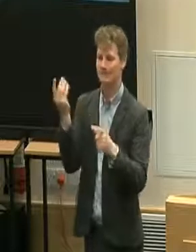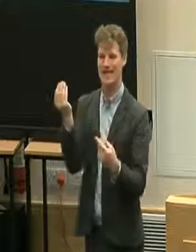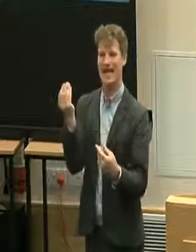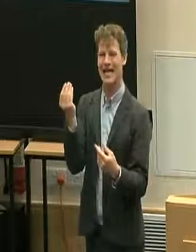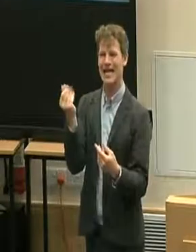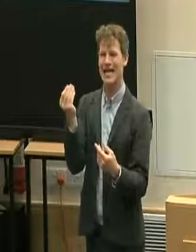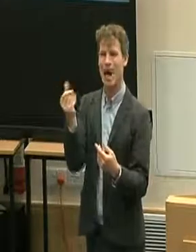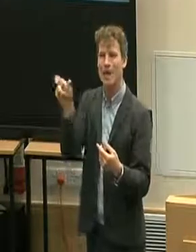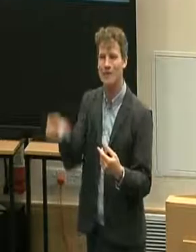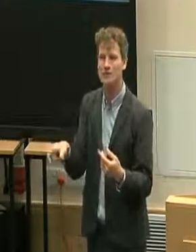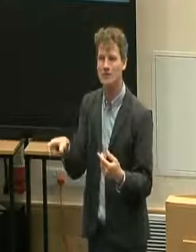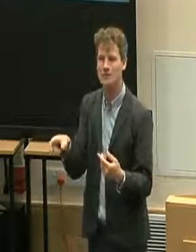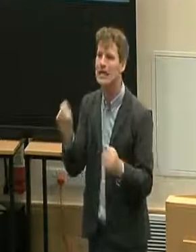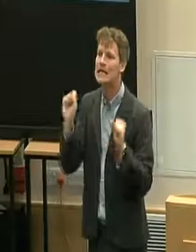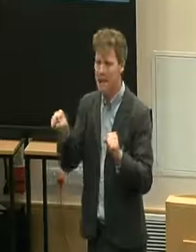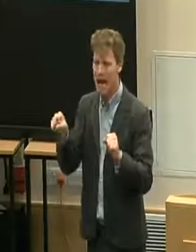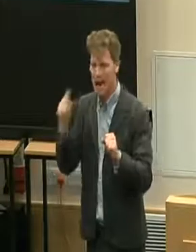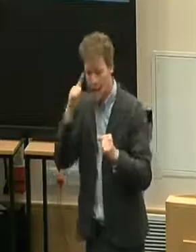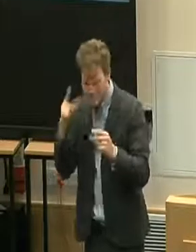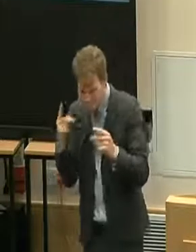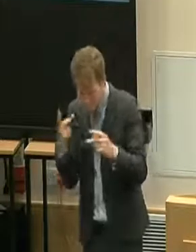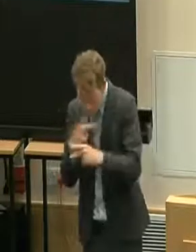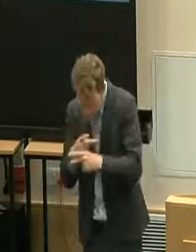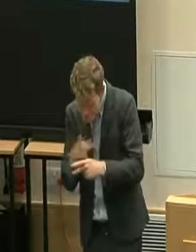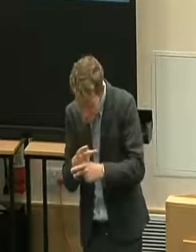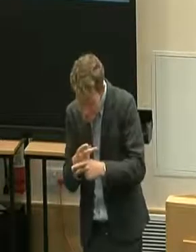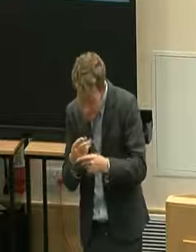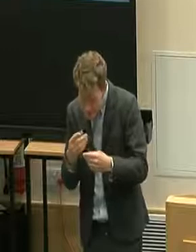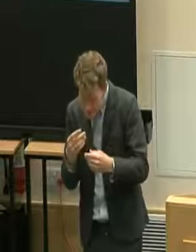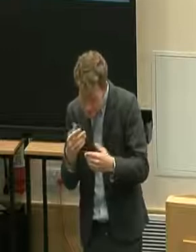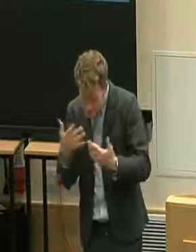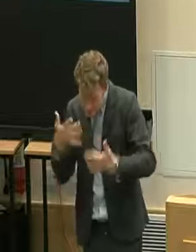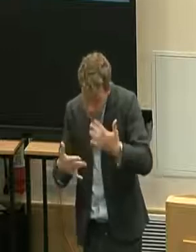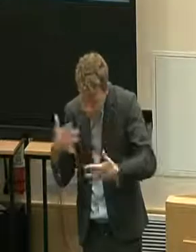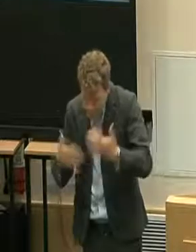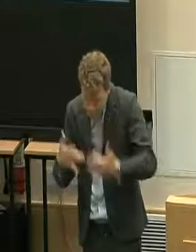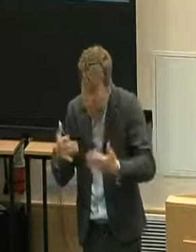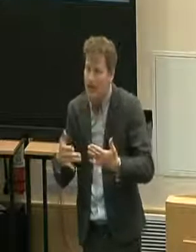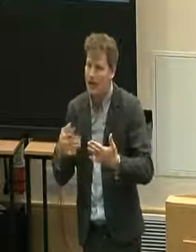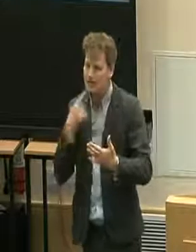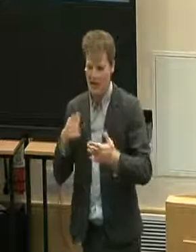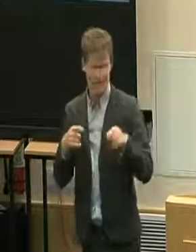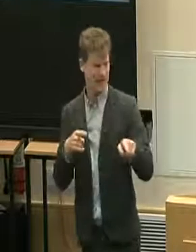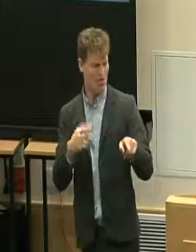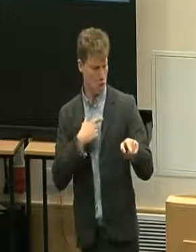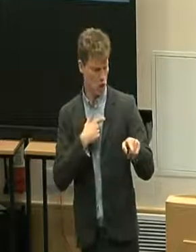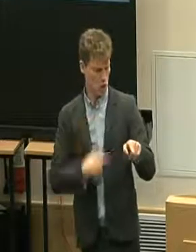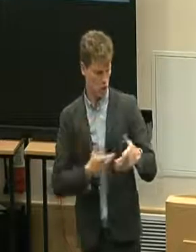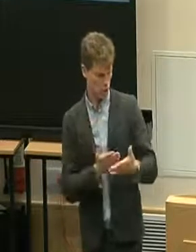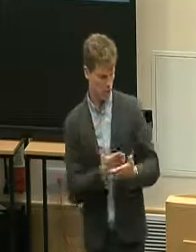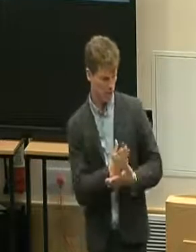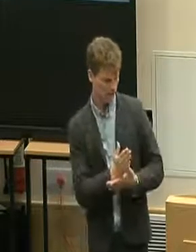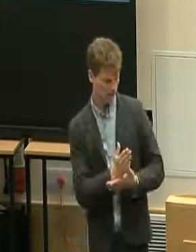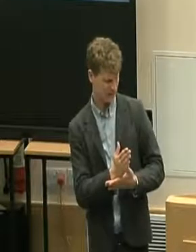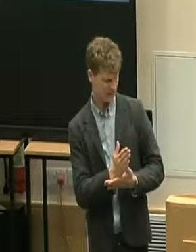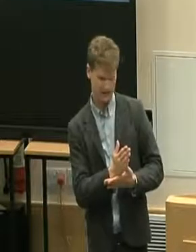hesitation, because these human rights sort of get in the way. Entitlements cause problems. So what happens